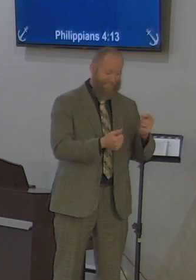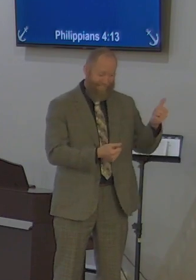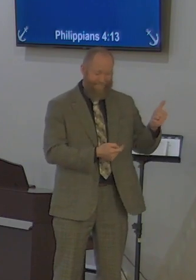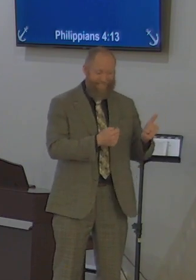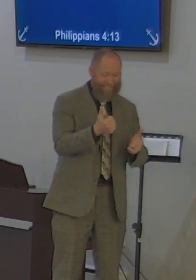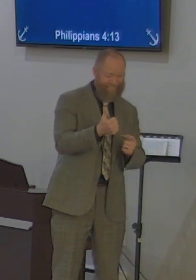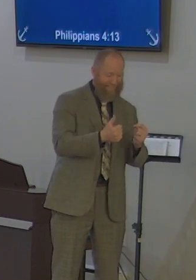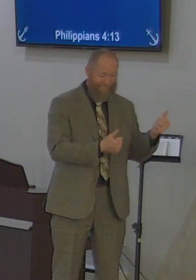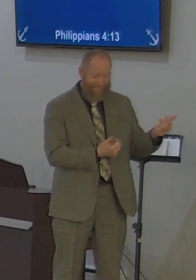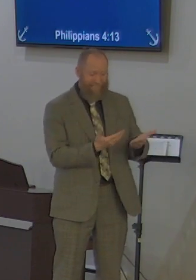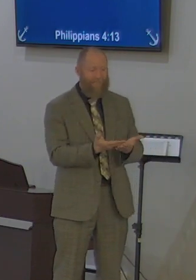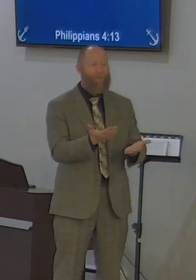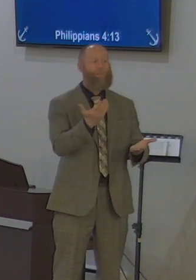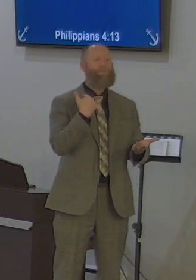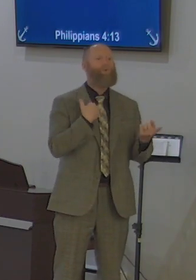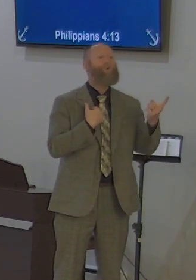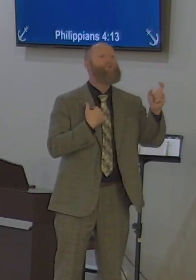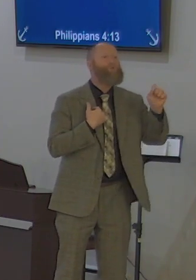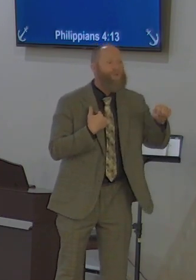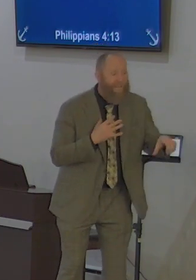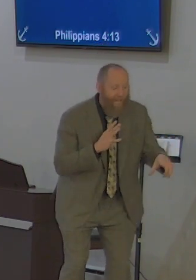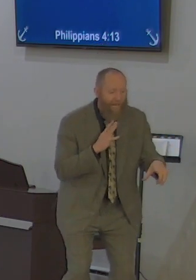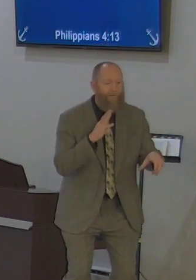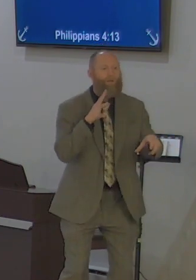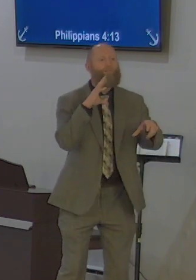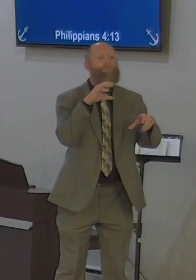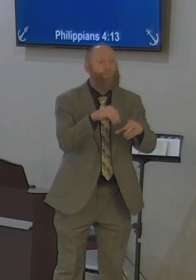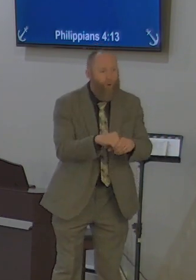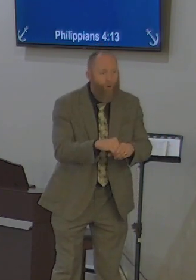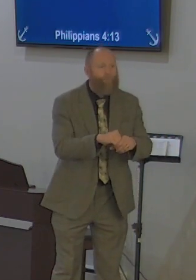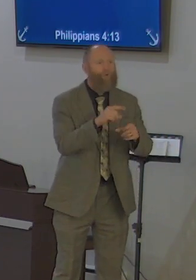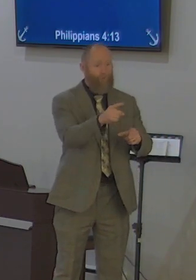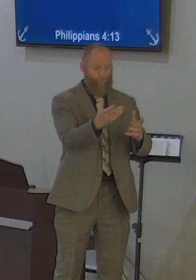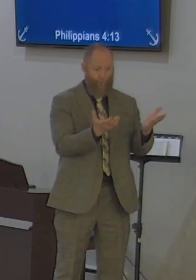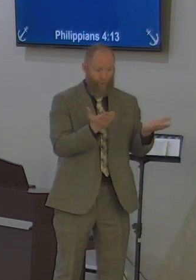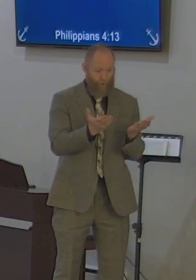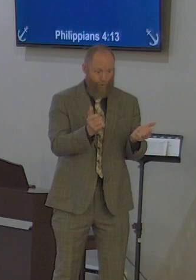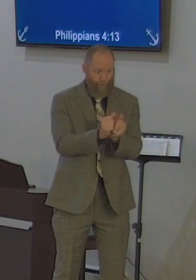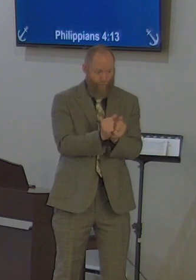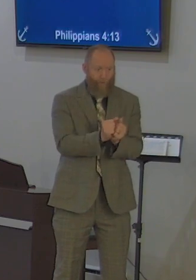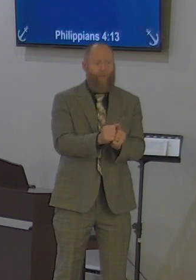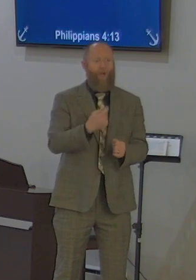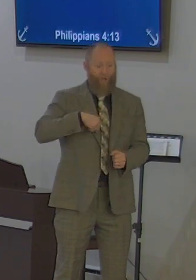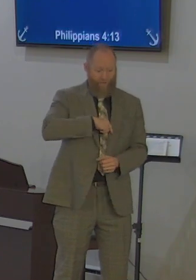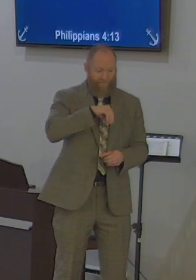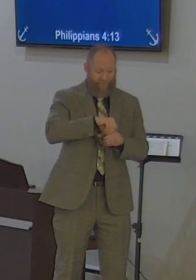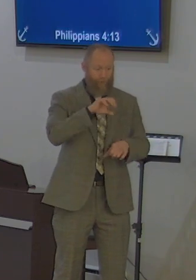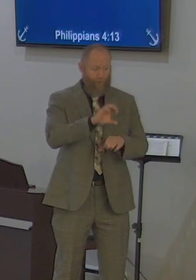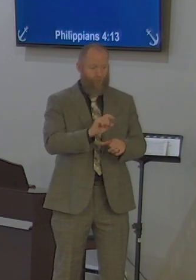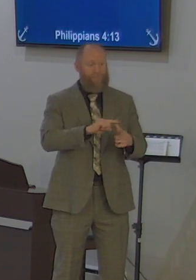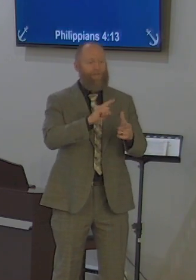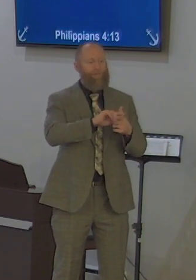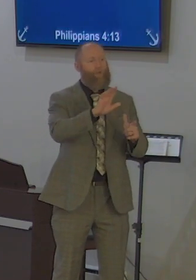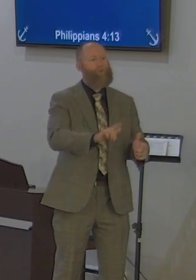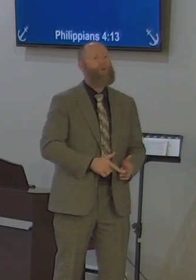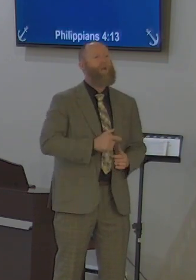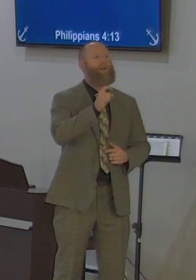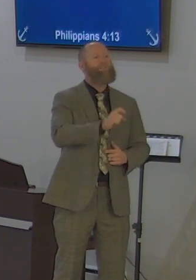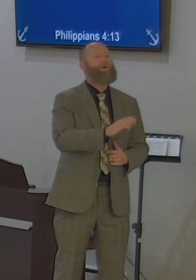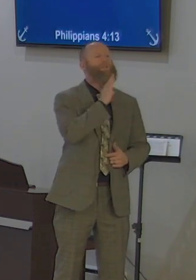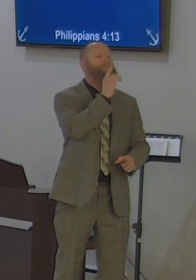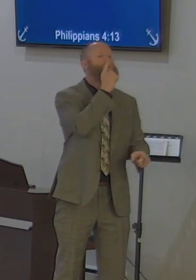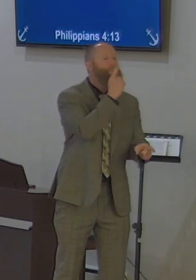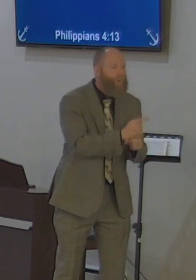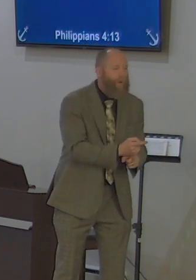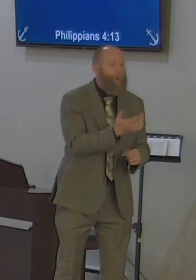precluded from doing in the church. We want you to do them, but you've got to get your life right with God. Why? Because he's the great spiritual